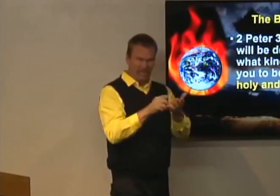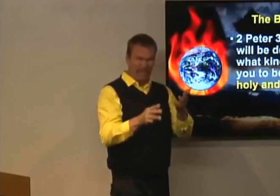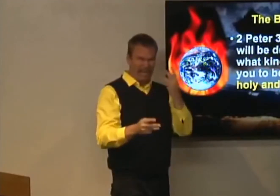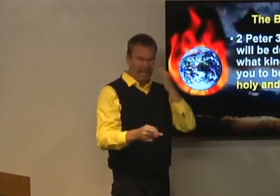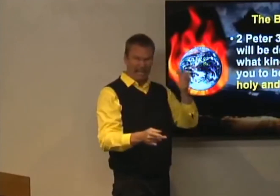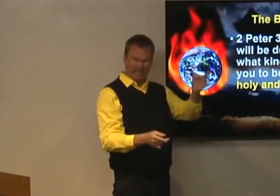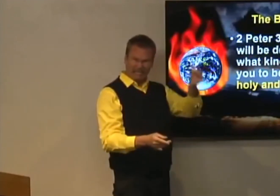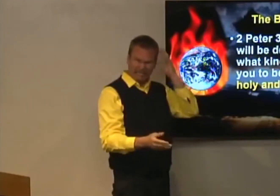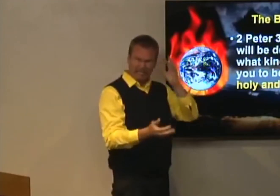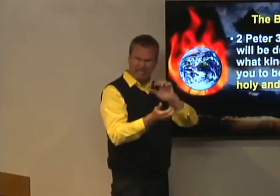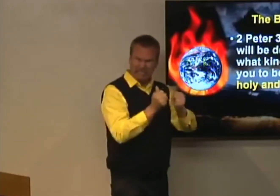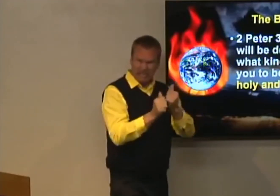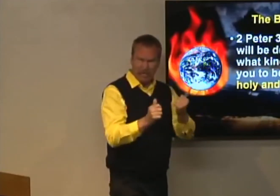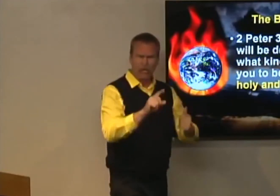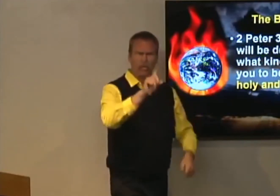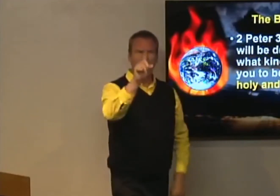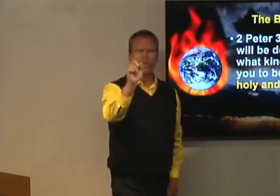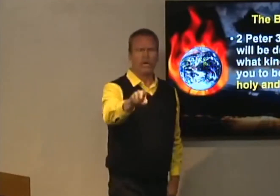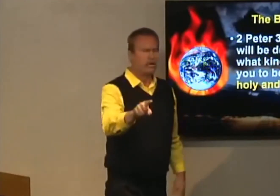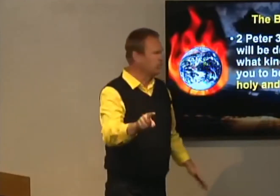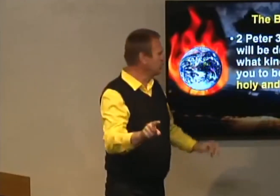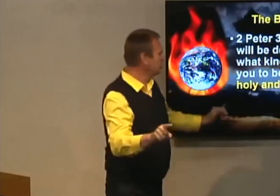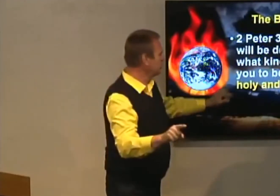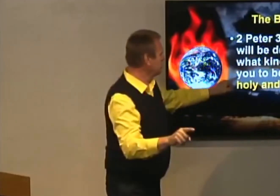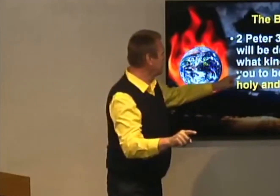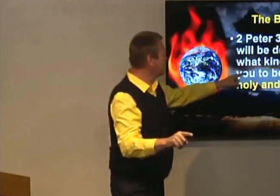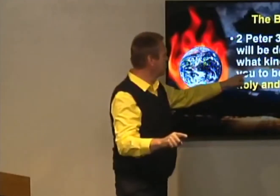since everything will be destroyed in this terrible way,